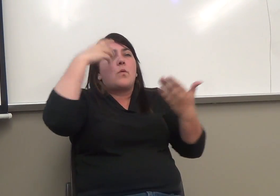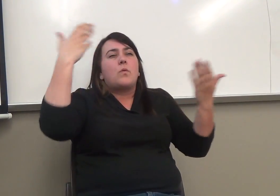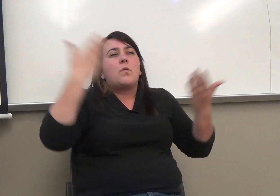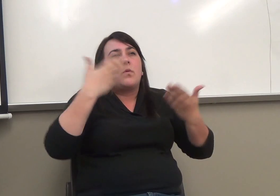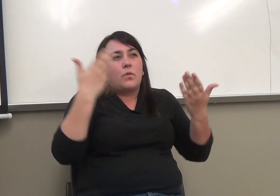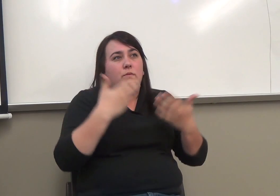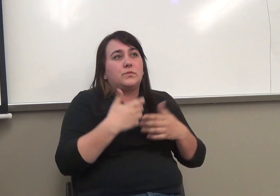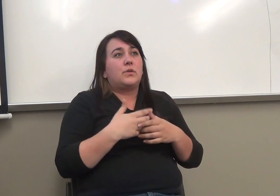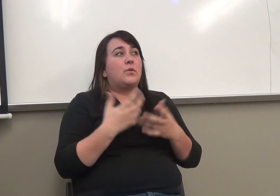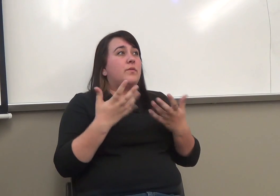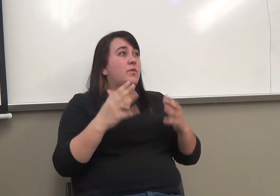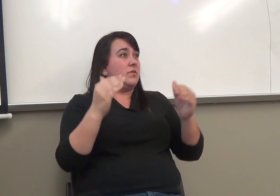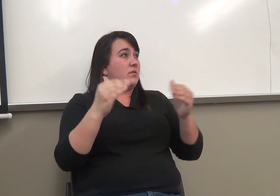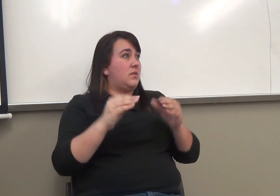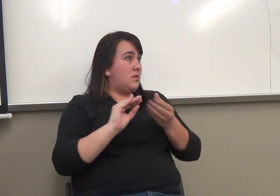number 2 on the list.